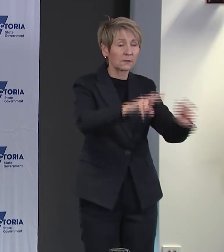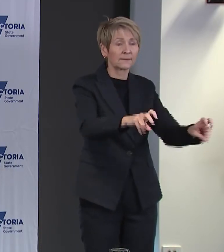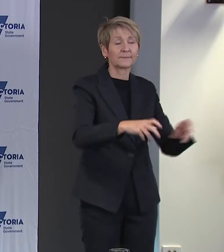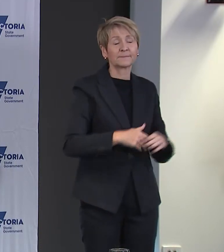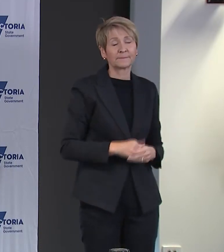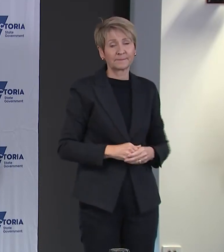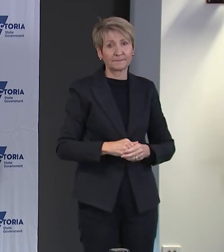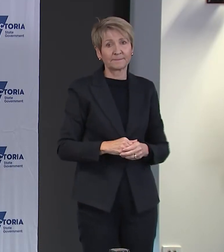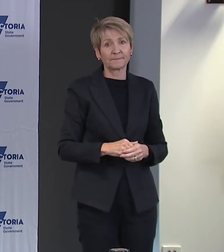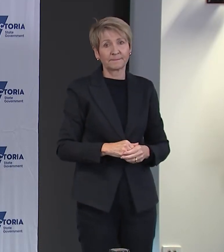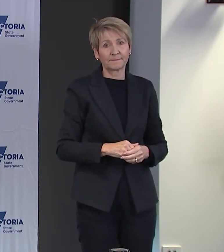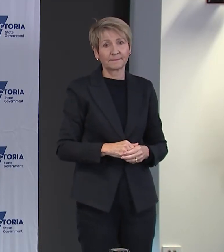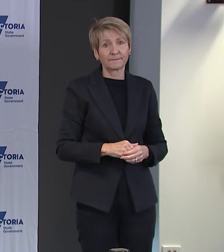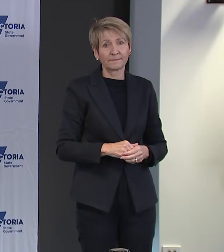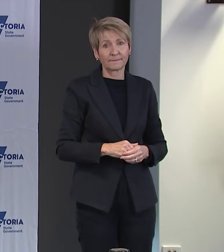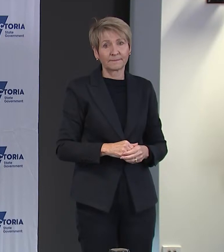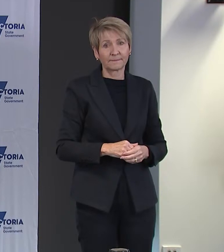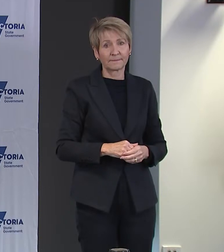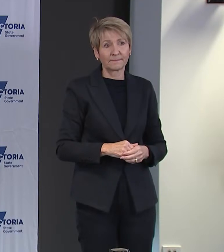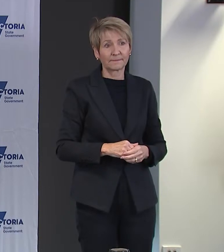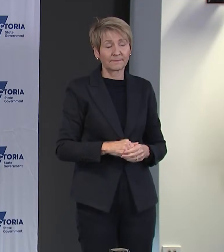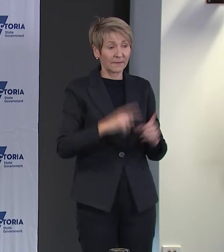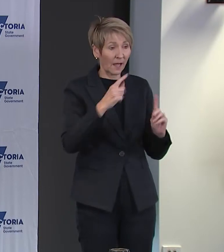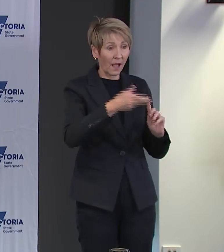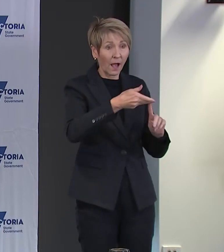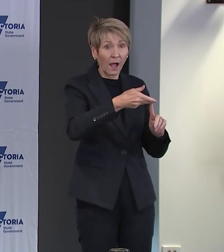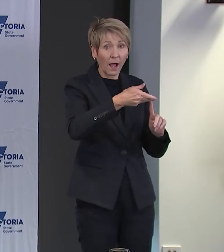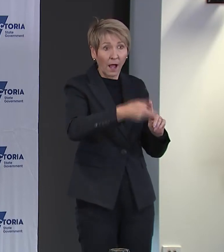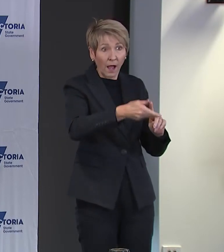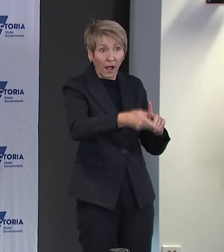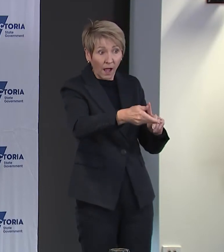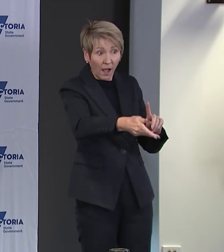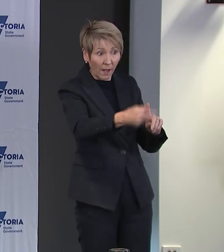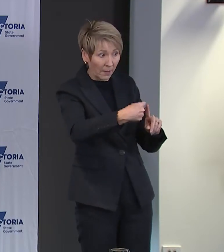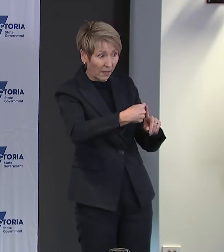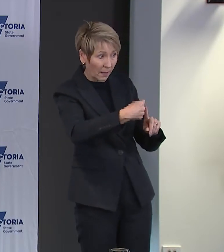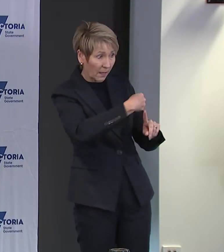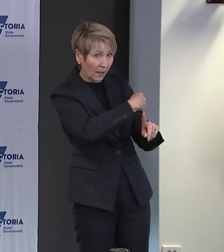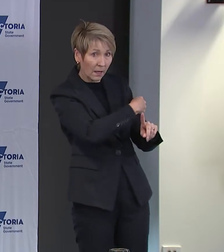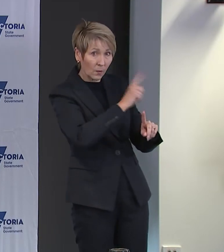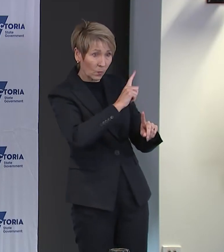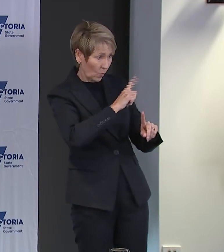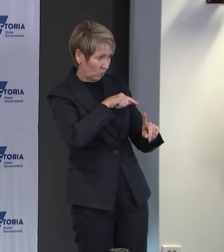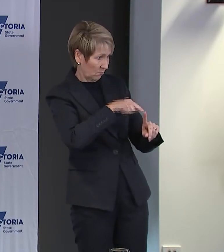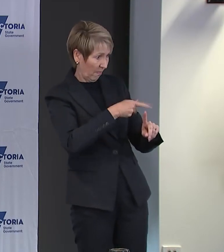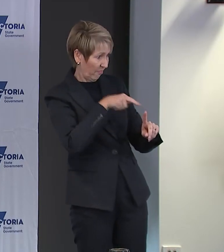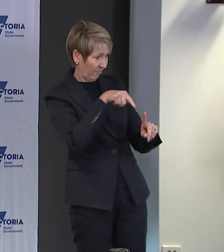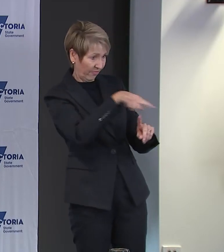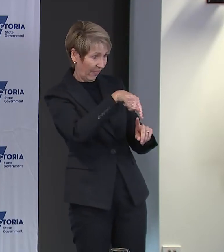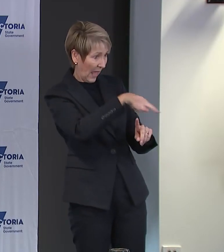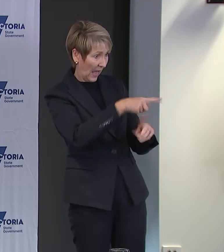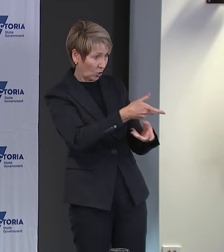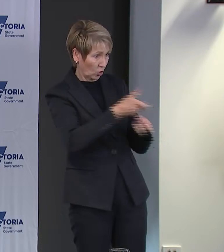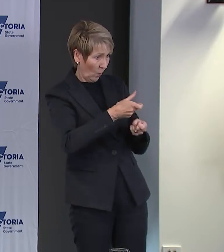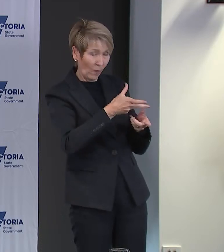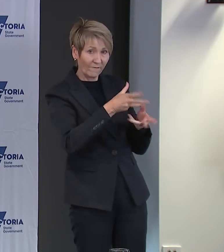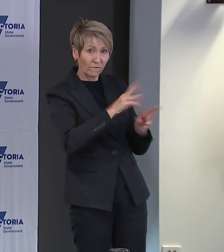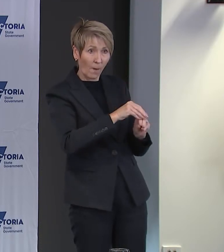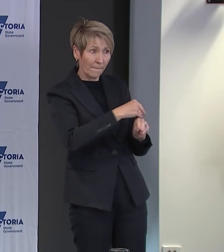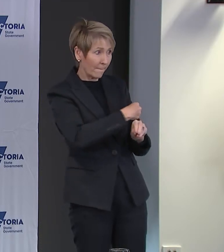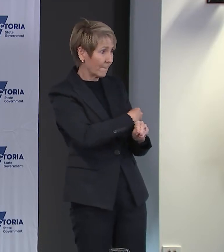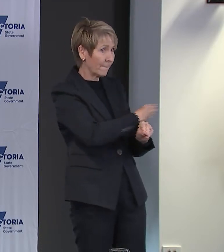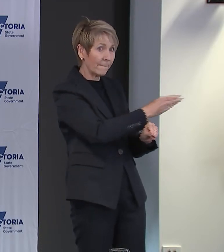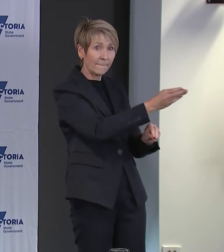if we only have those downstream cases and nothing else emerges, I'm confident that those pillars of public